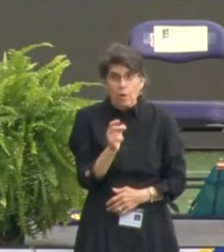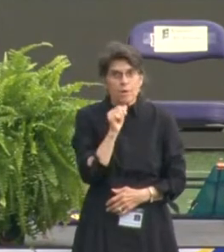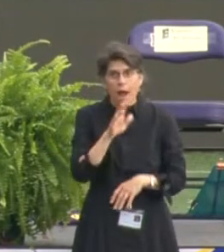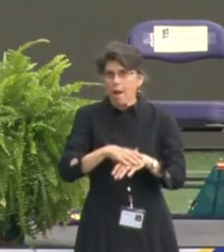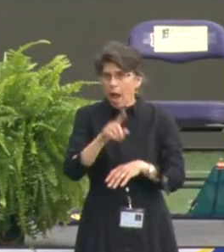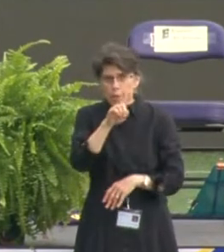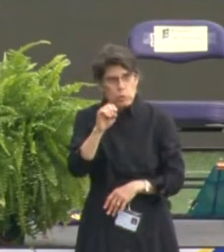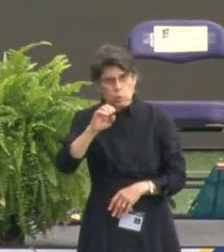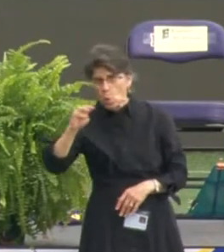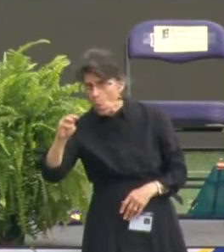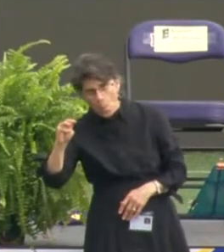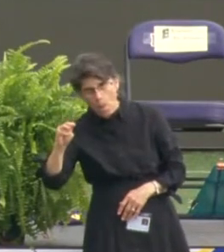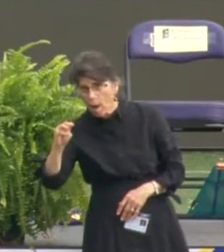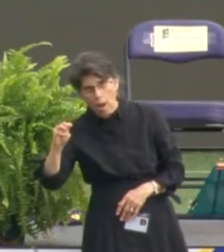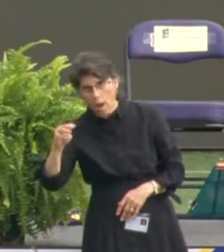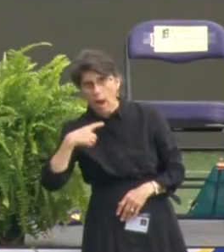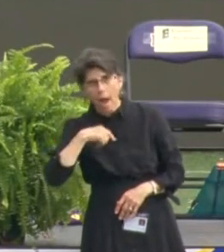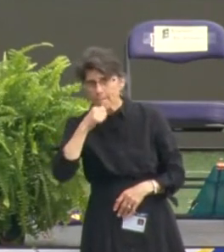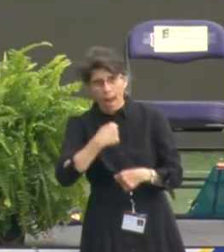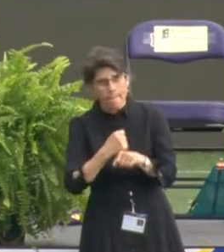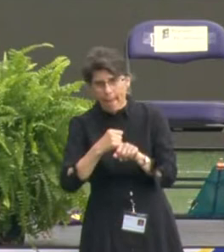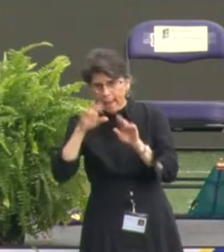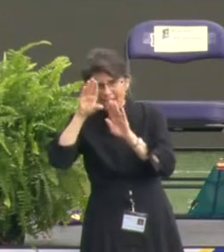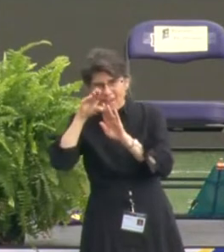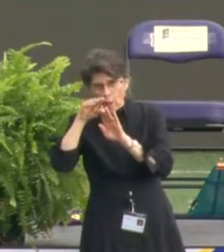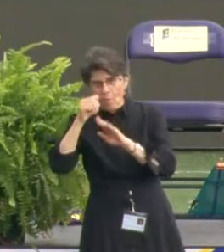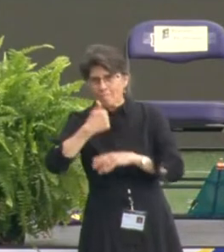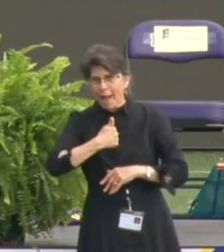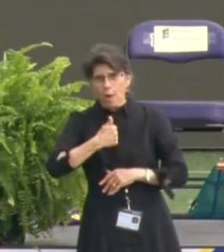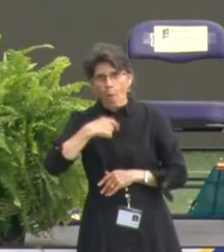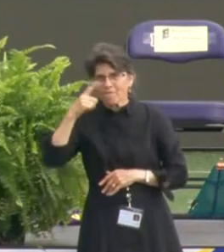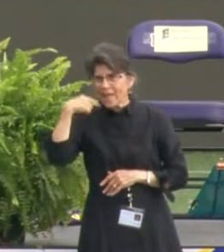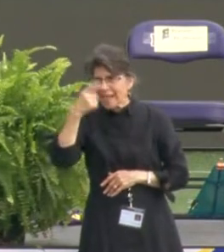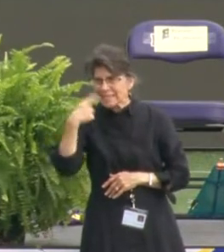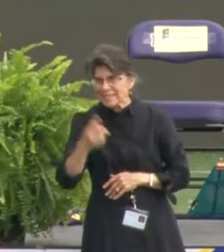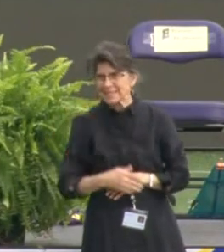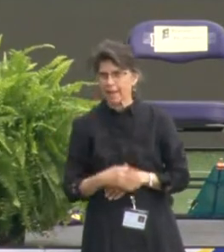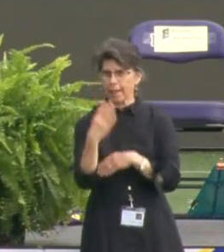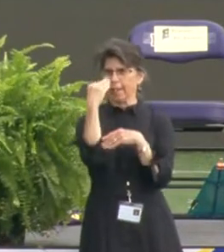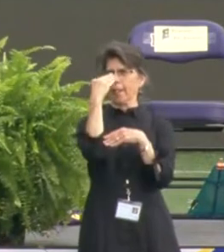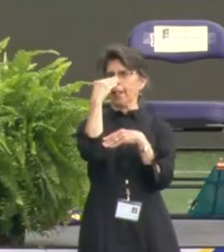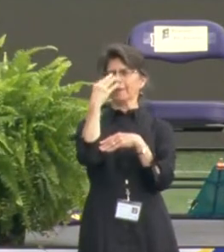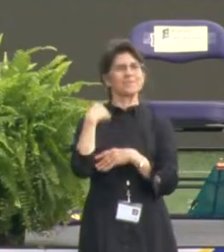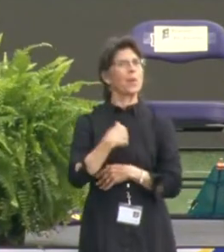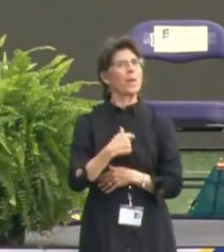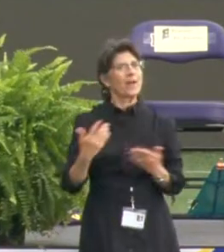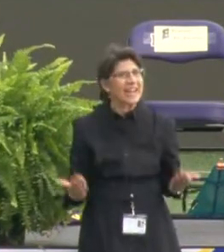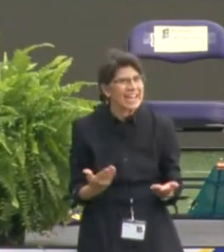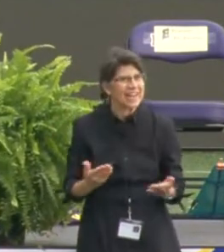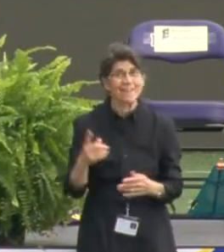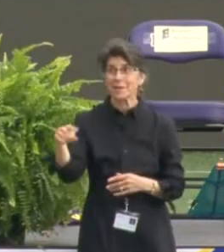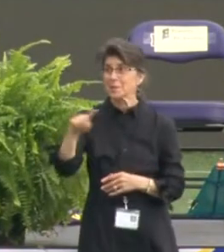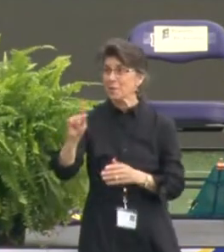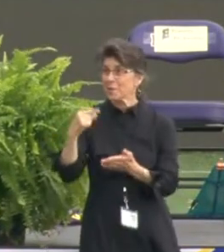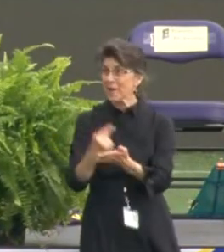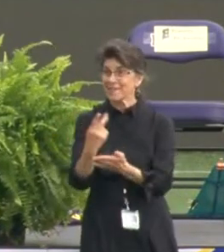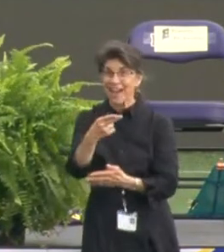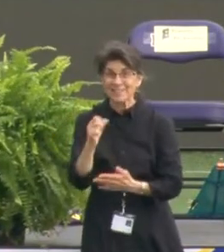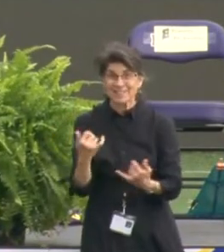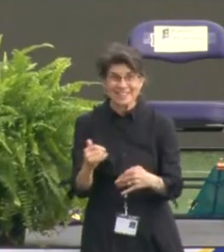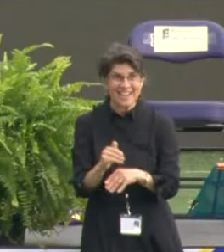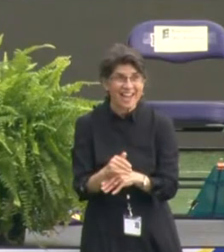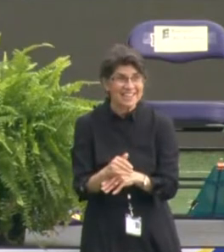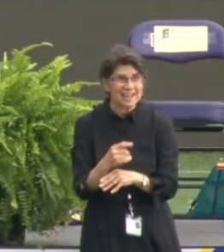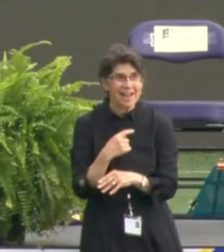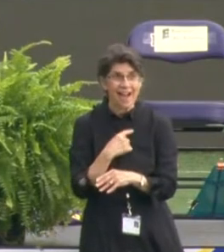Zoom call. I'm not making a video of my own face. We are here, and you are graduating high school tonight.